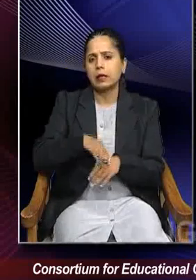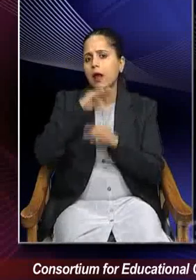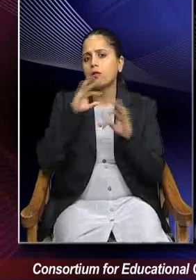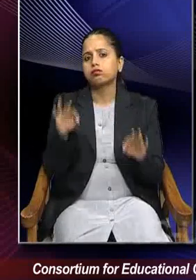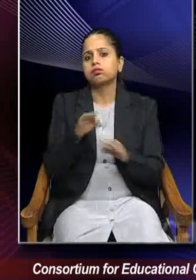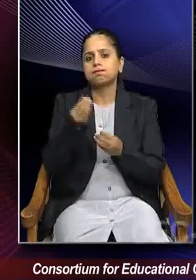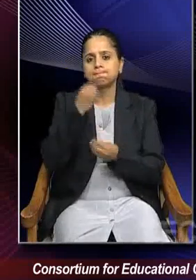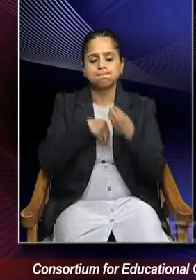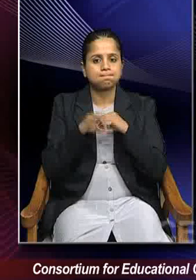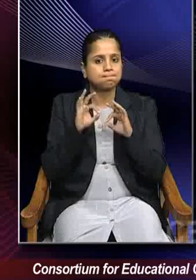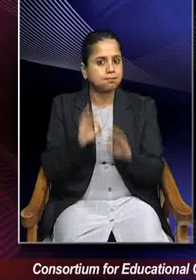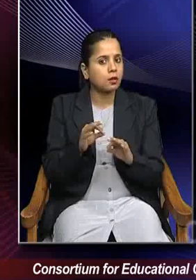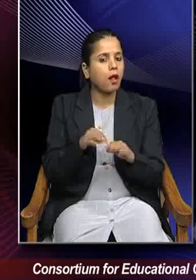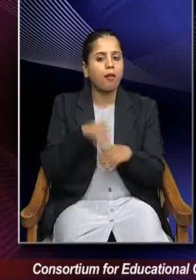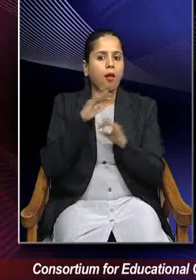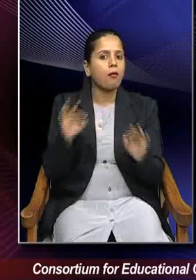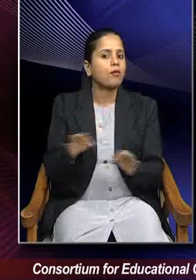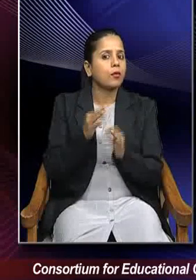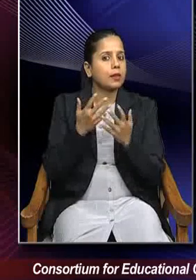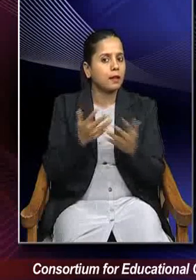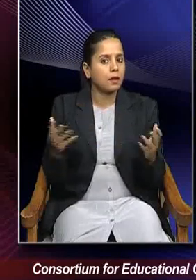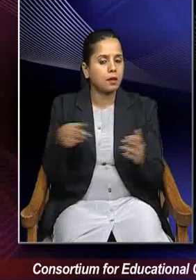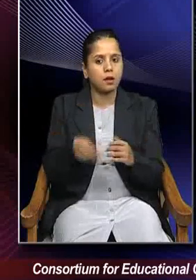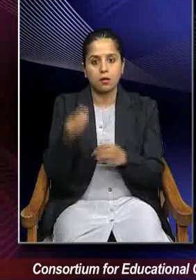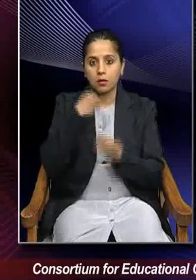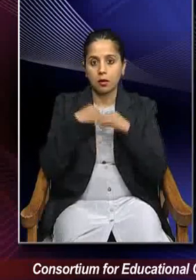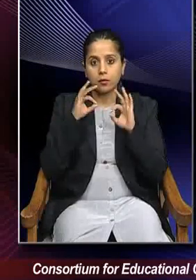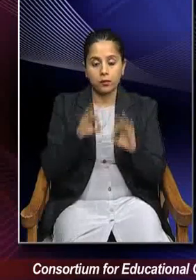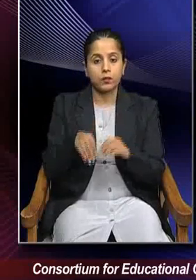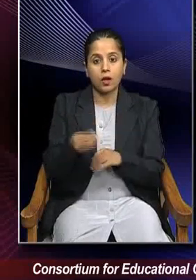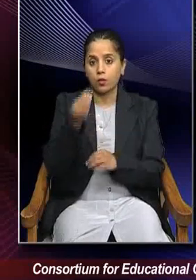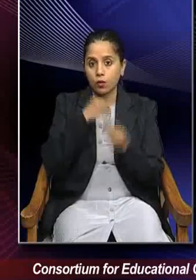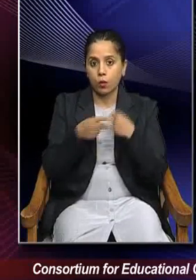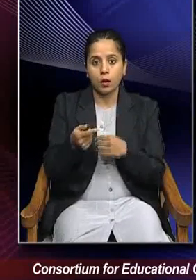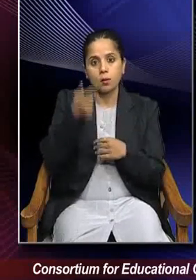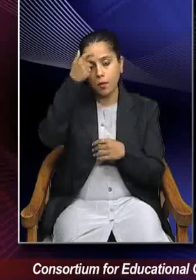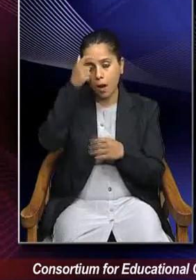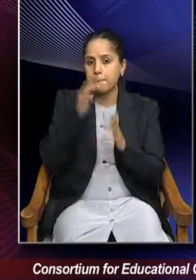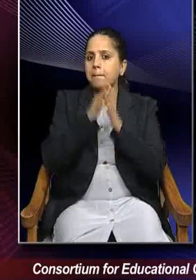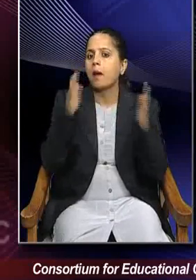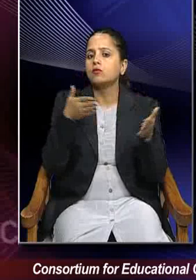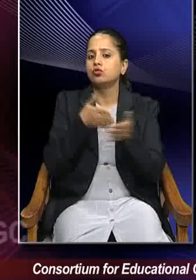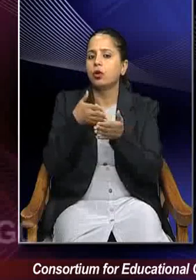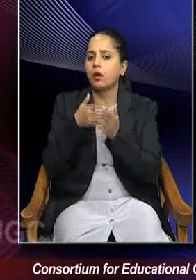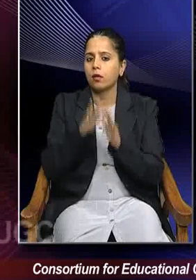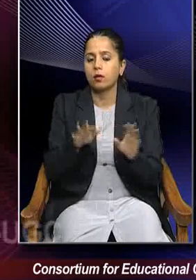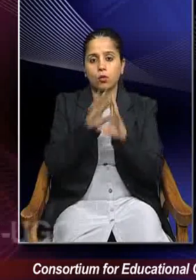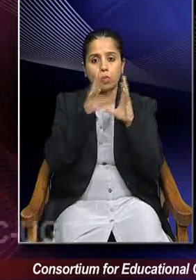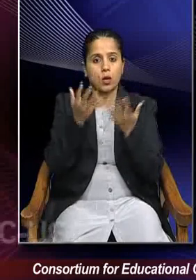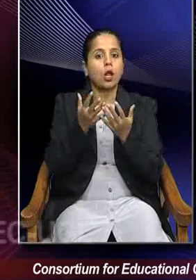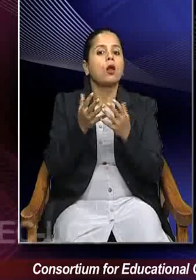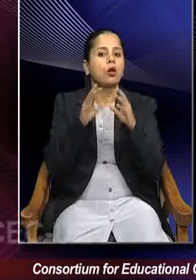means to consume and have a nutritious diet. So food insecurity is one of the big challenge across global